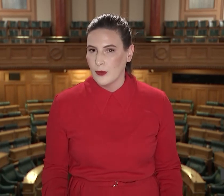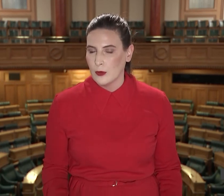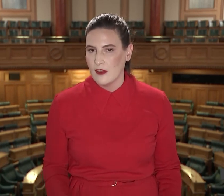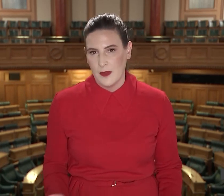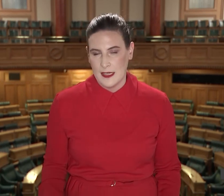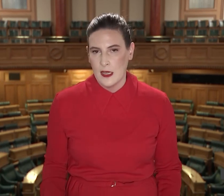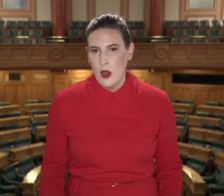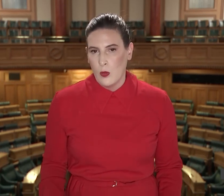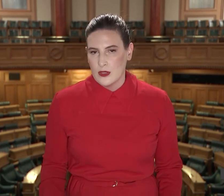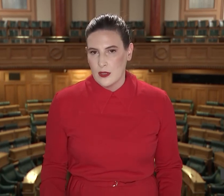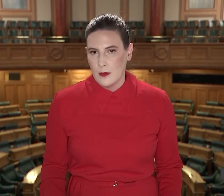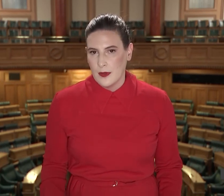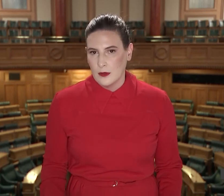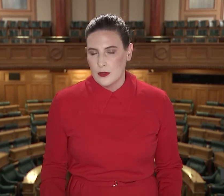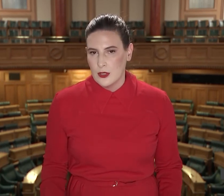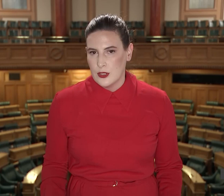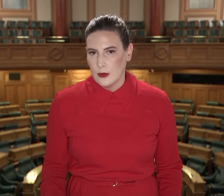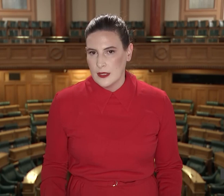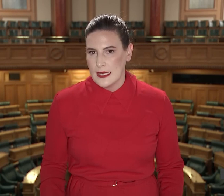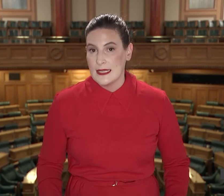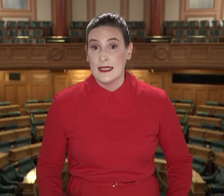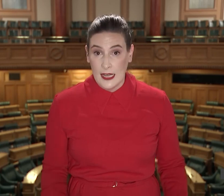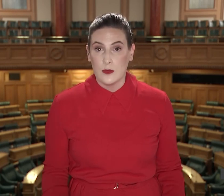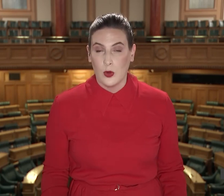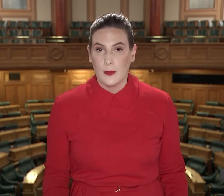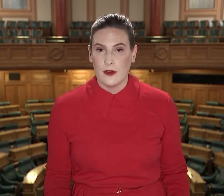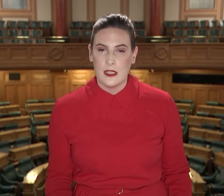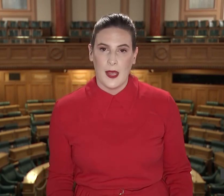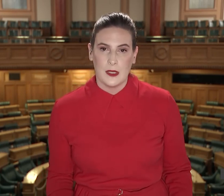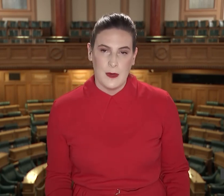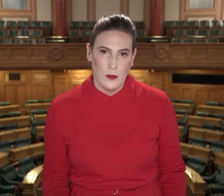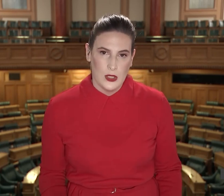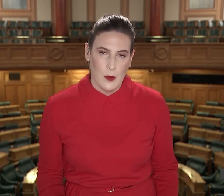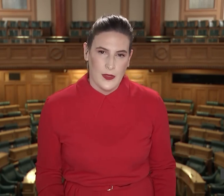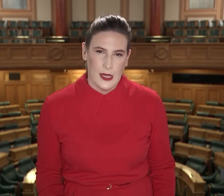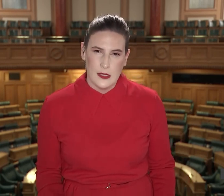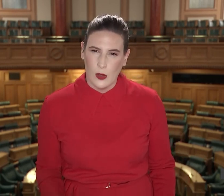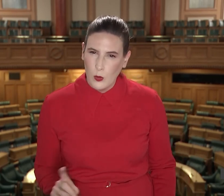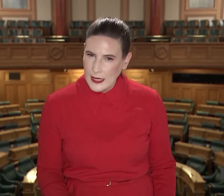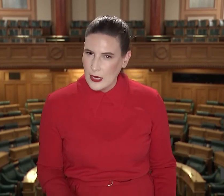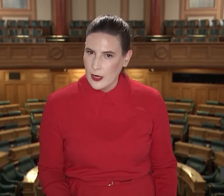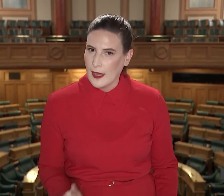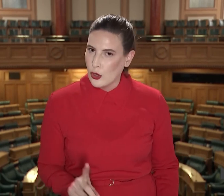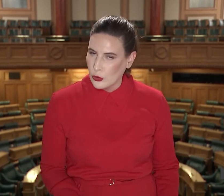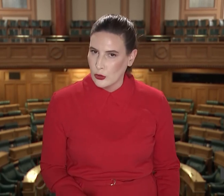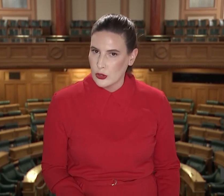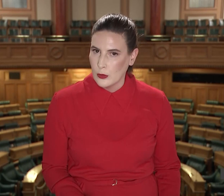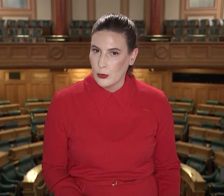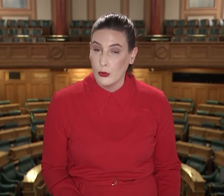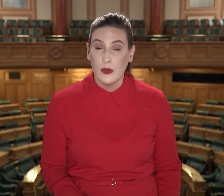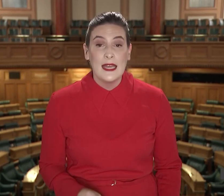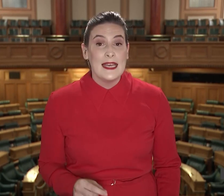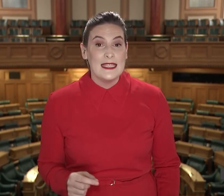paid parental leave, but this wasn't the bill to do it. He said he does want parents to be able to spend more time with their kids, though. One area they could look